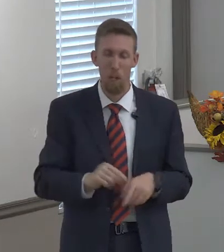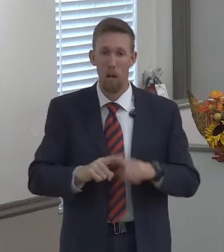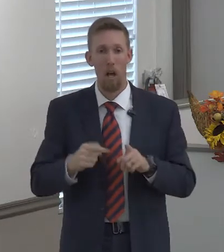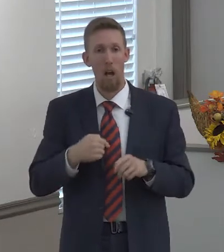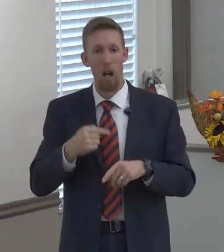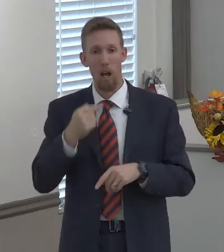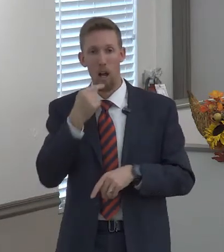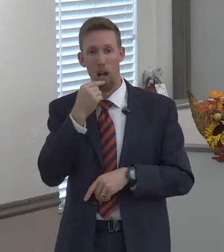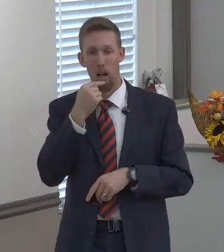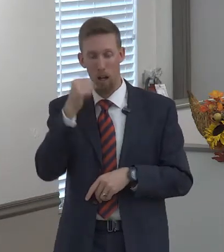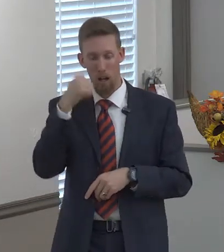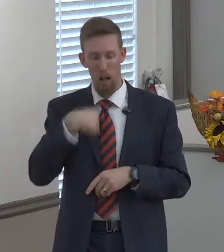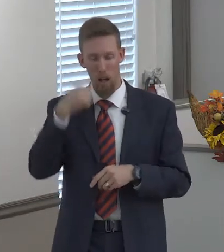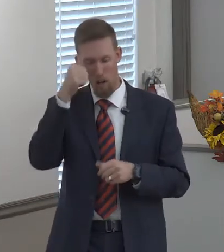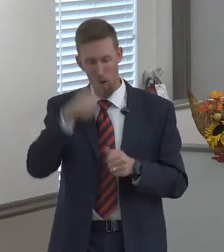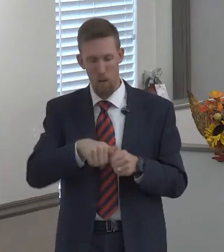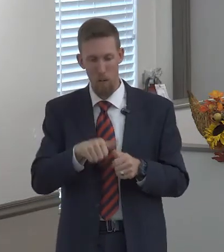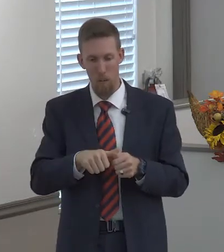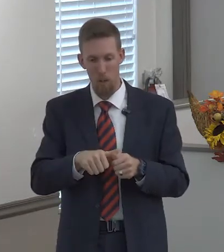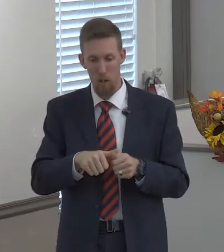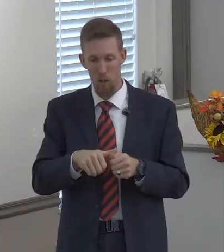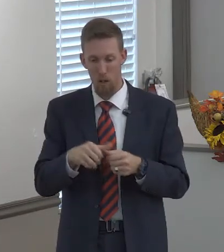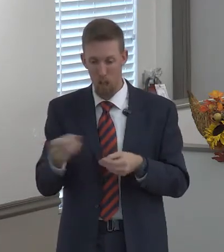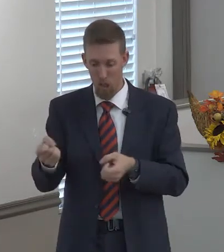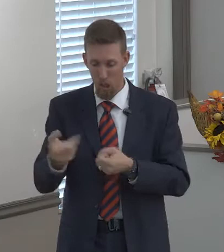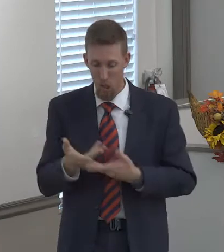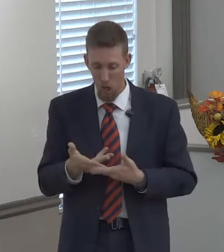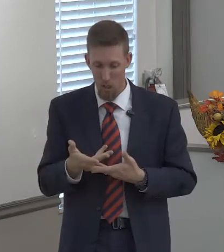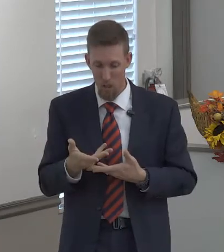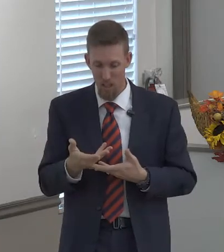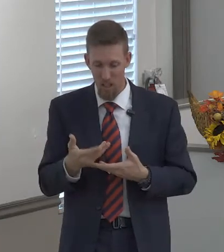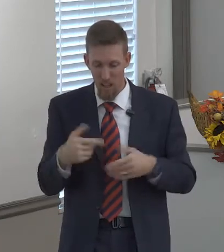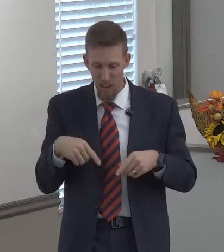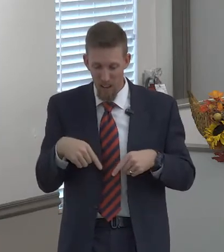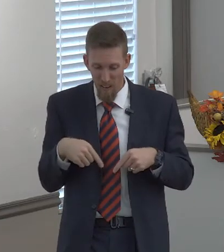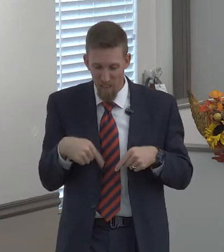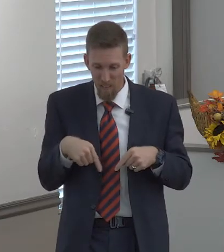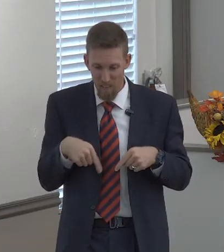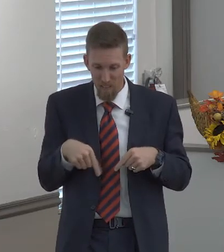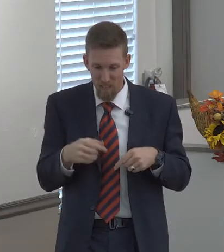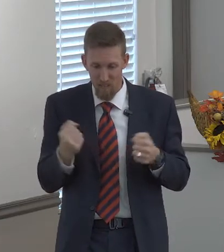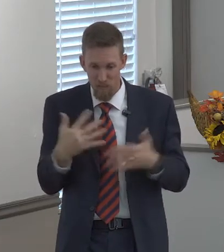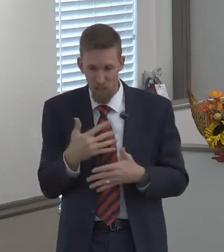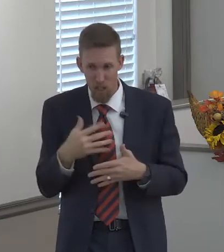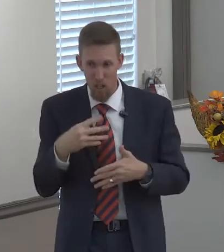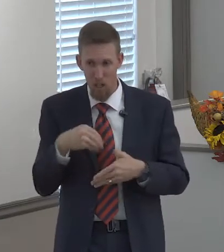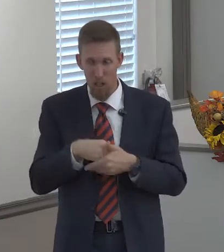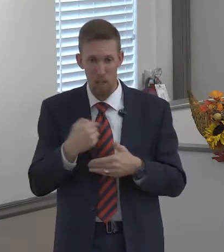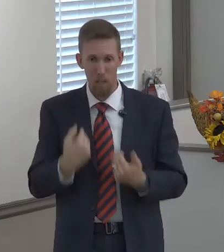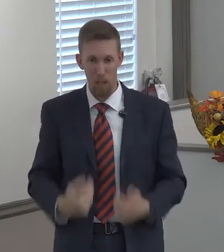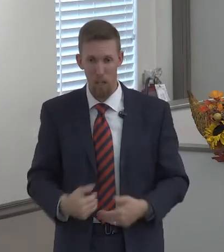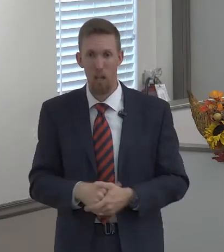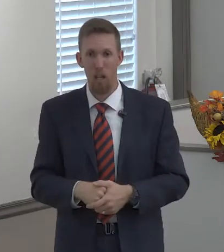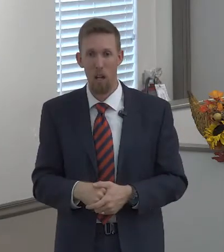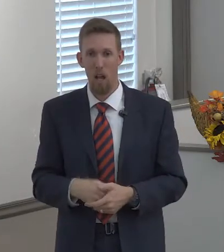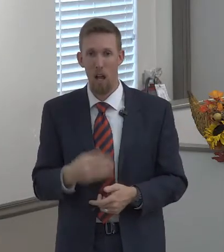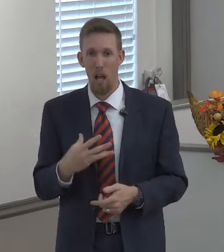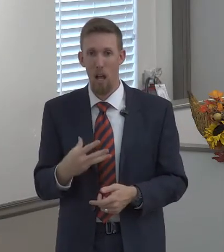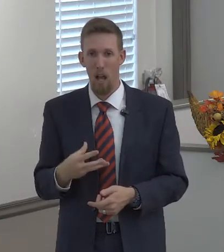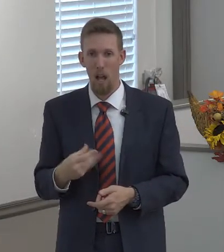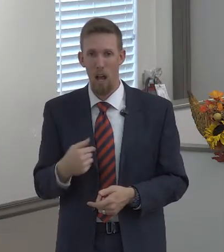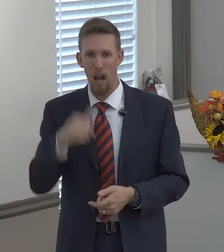all of a sudden it was, well, why don't you come Wednesday night? Man, we have a Bible study. We pray for folks. And I was